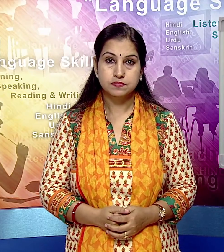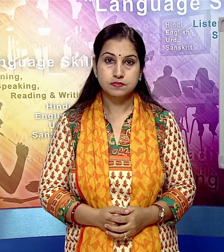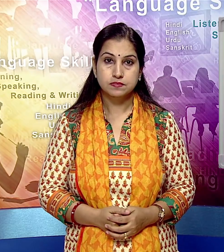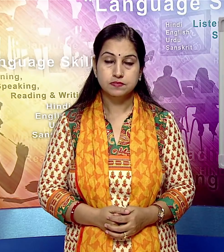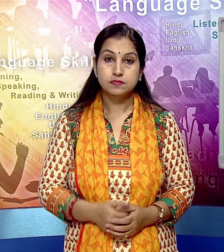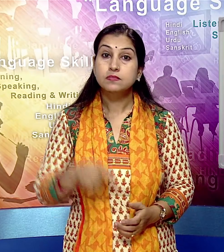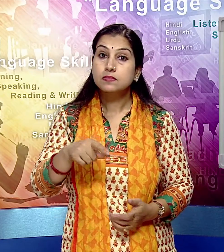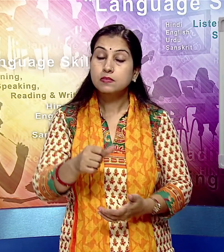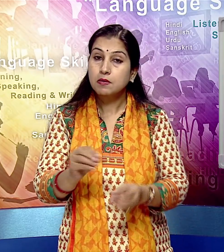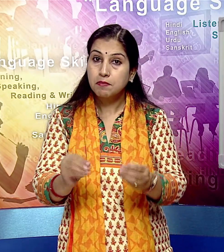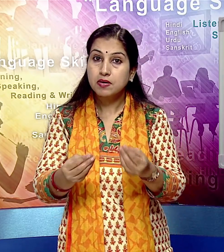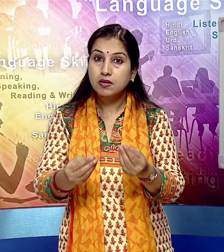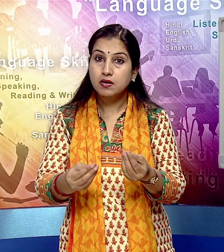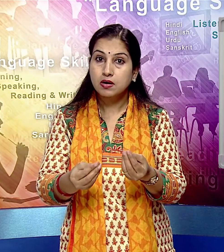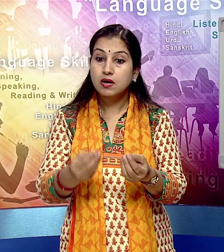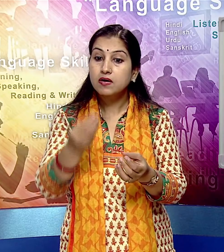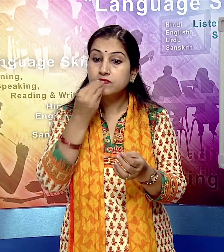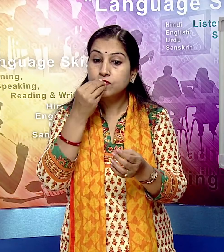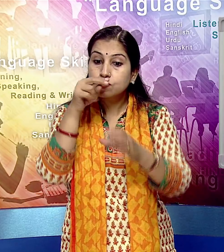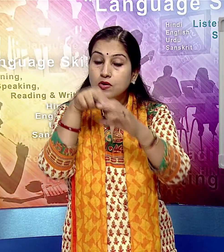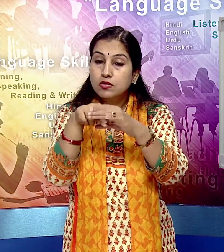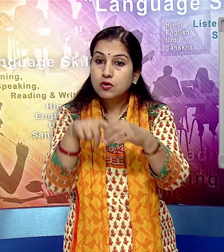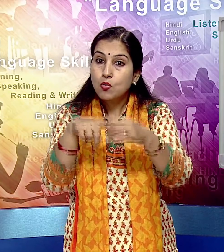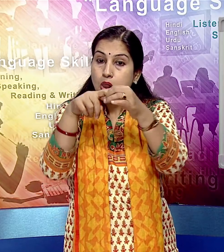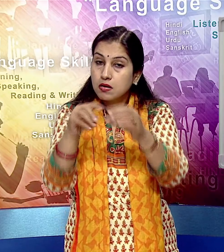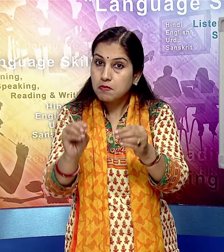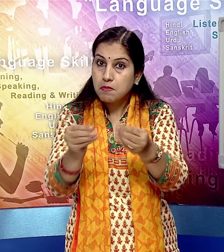It improves nutritional quality of food,